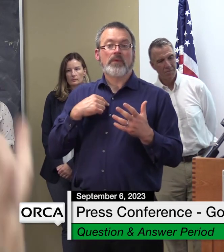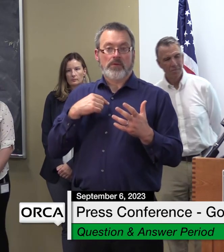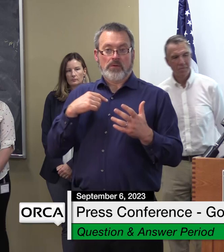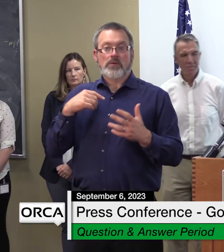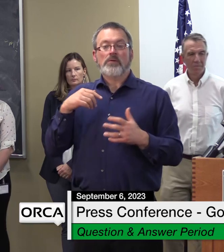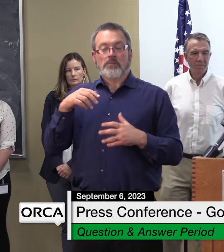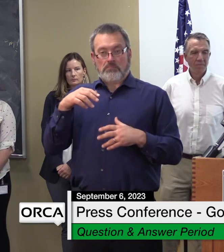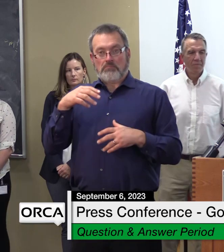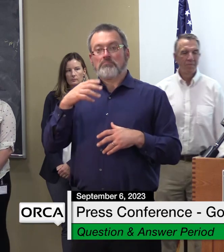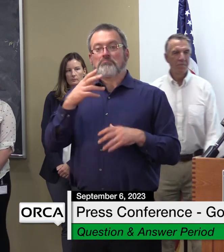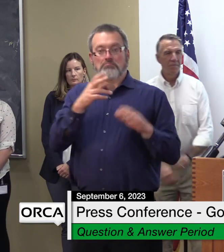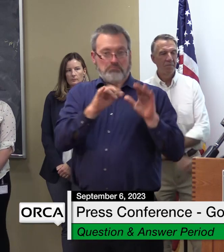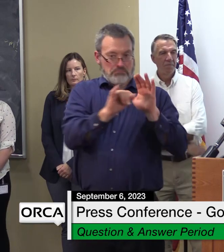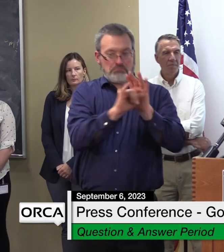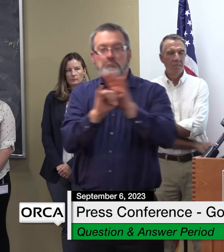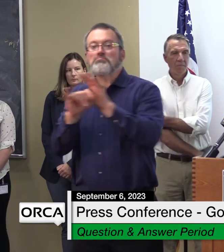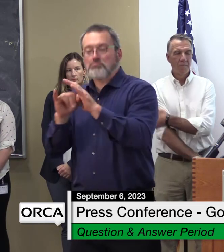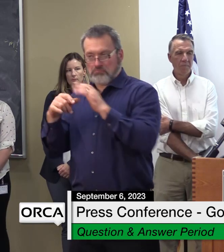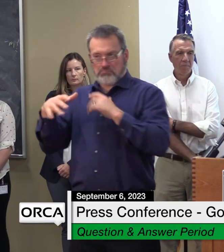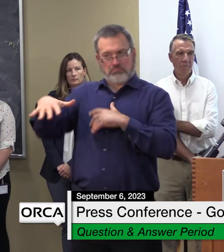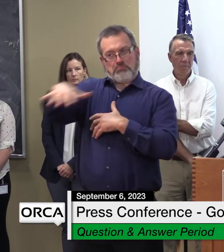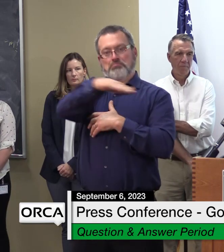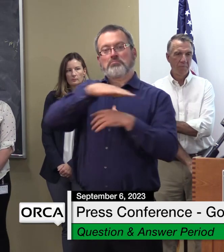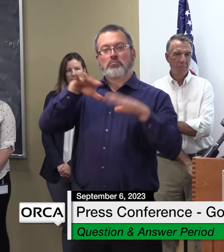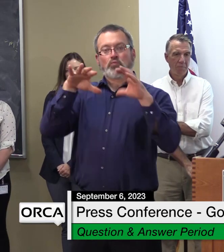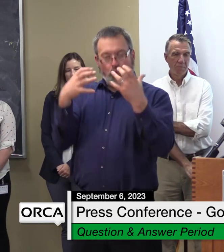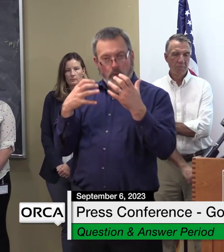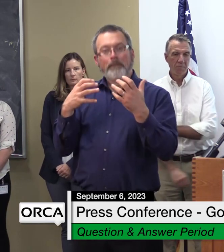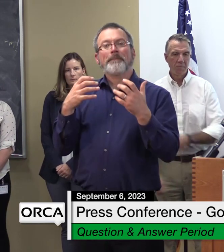say, yeah, I really need help. I can't find a place to go.